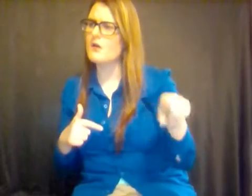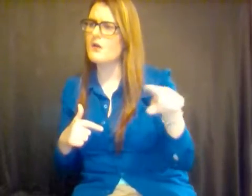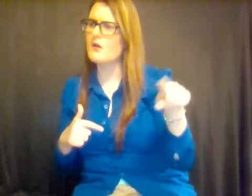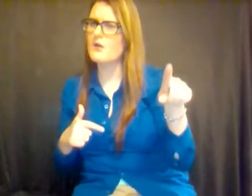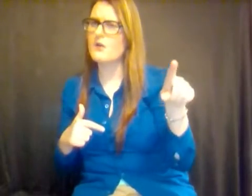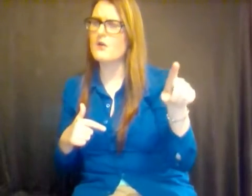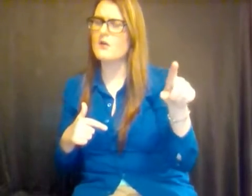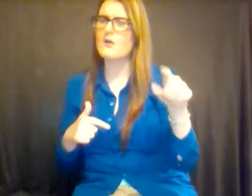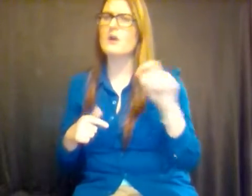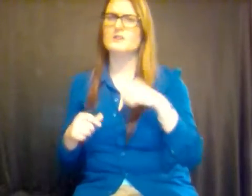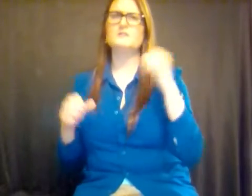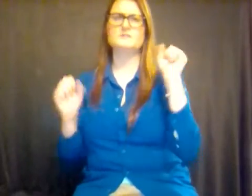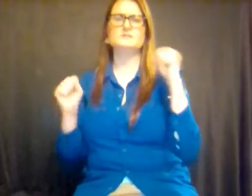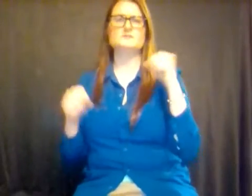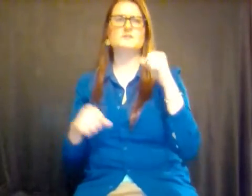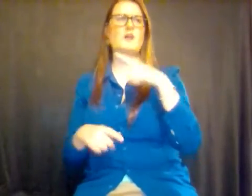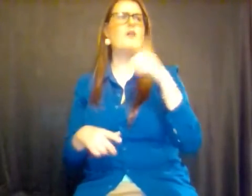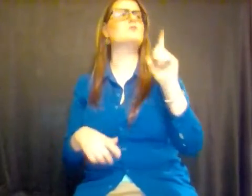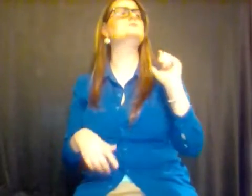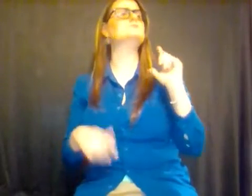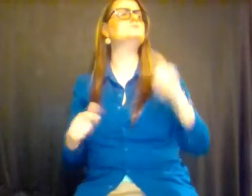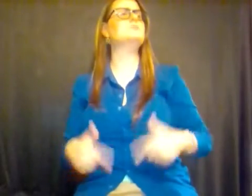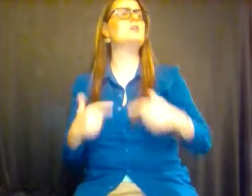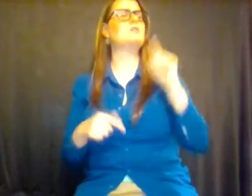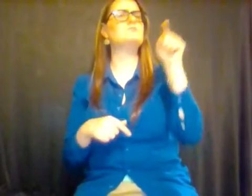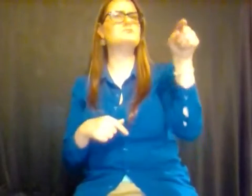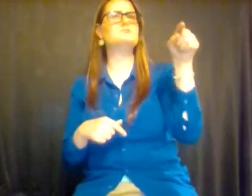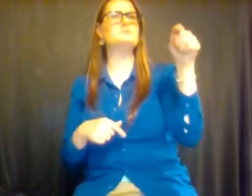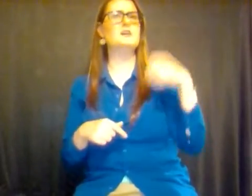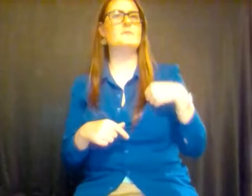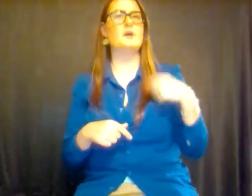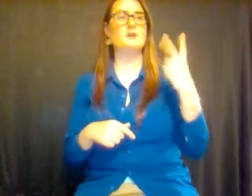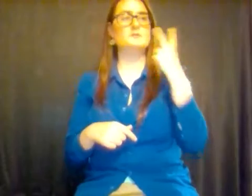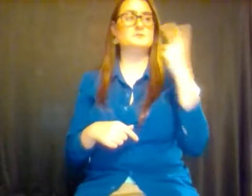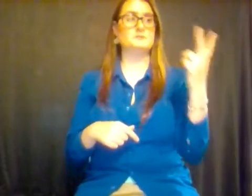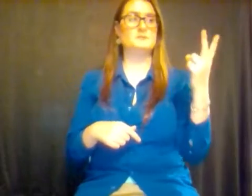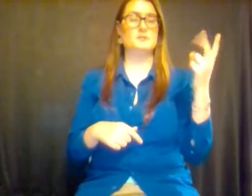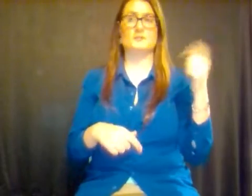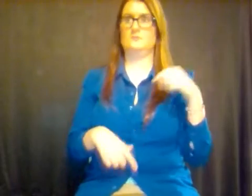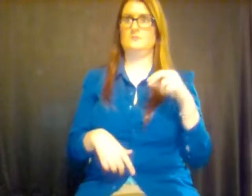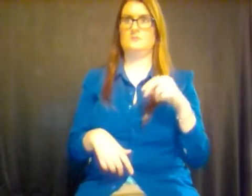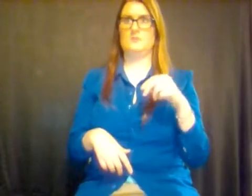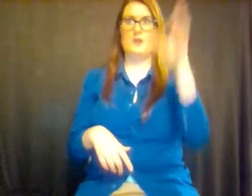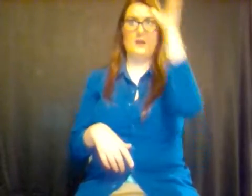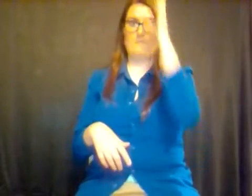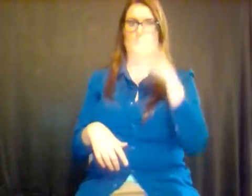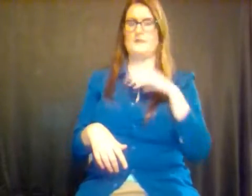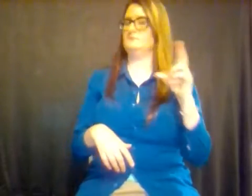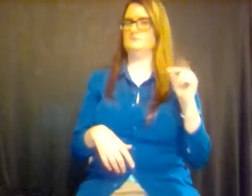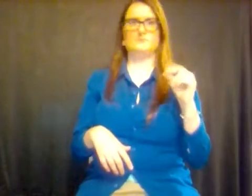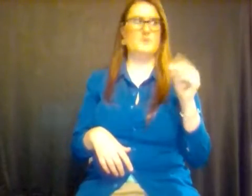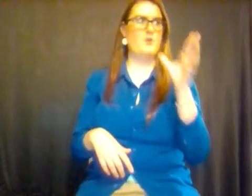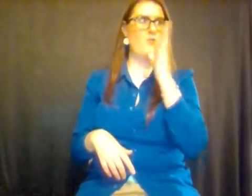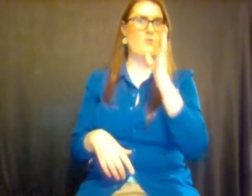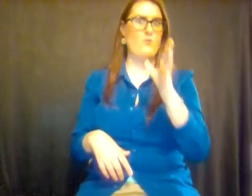woman he'd ever seen. They stared at each other with open mouths. It was love at first sight. Jacob soon learned that her name